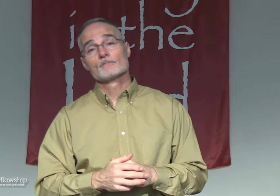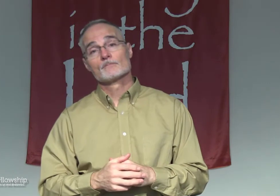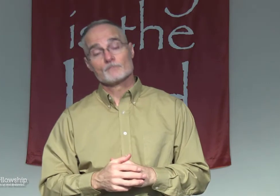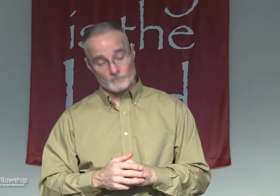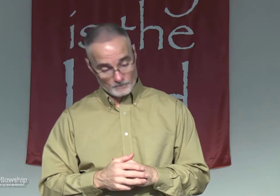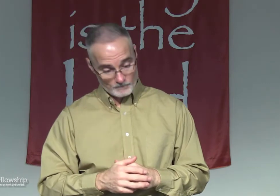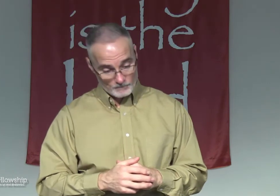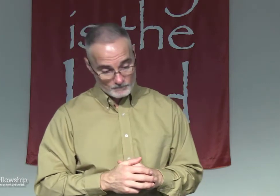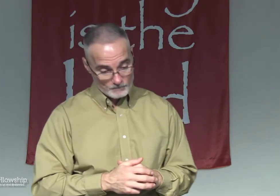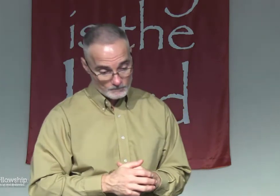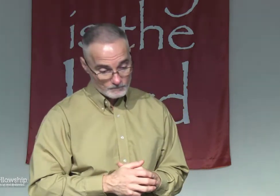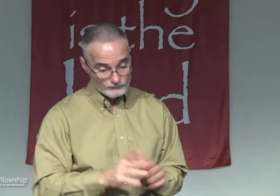give them peace,